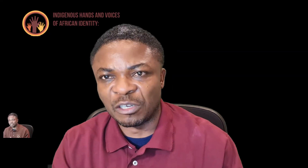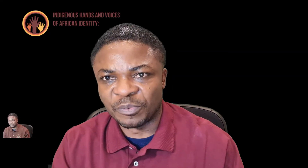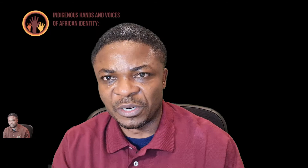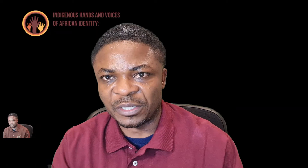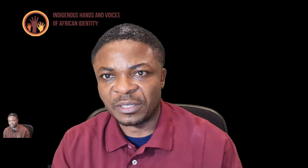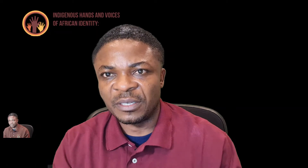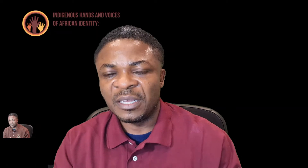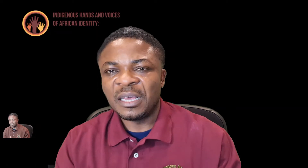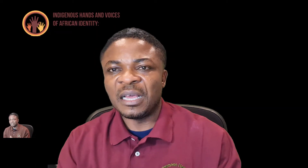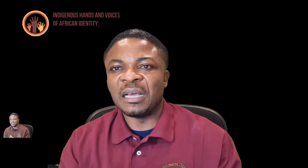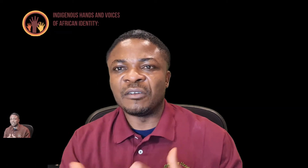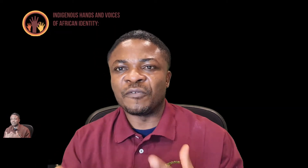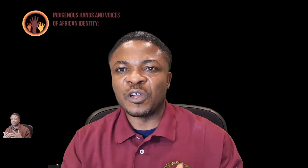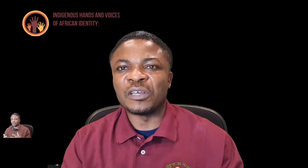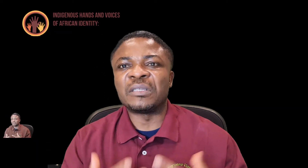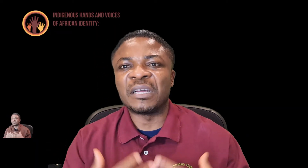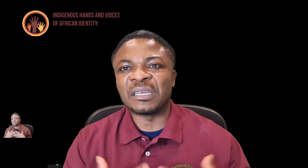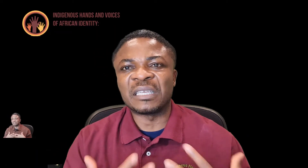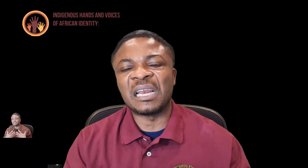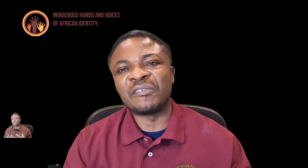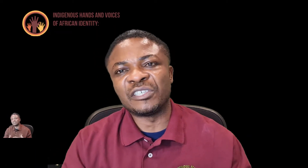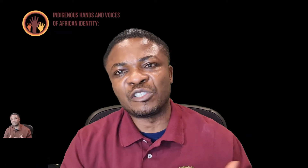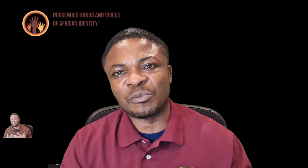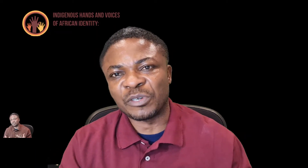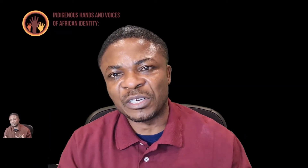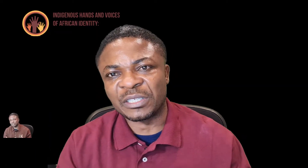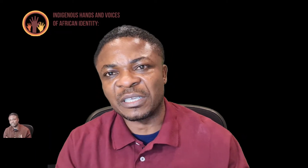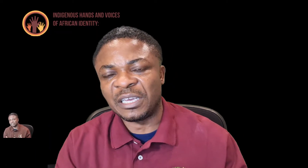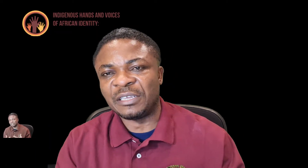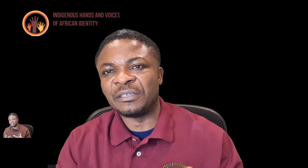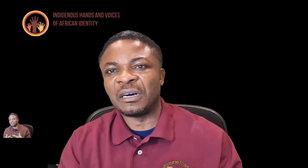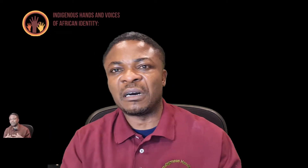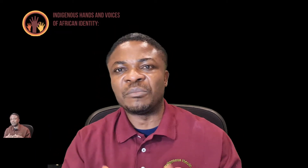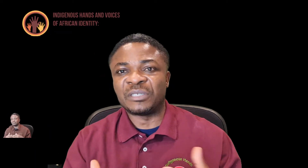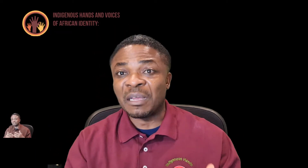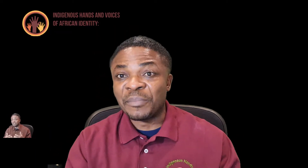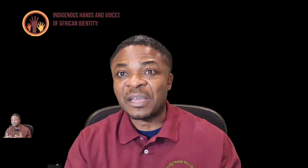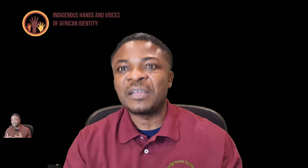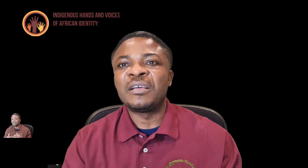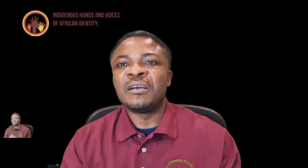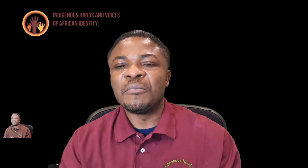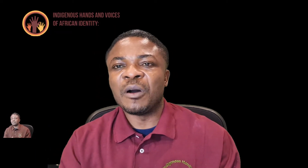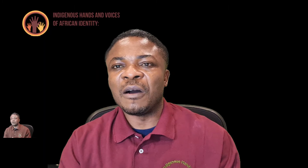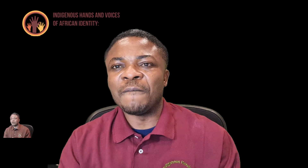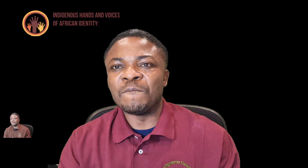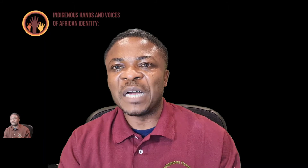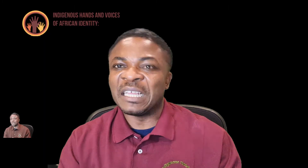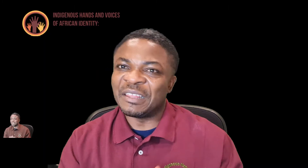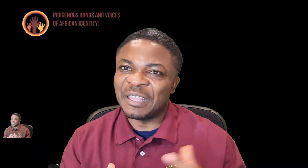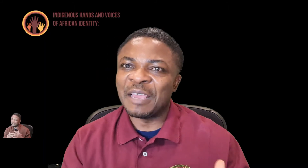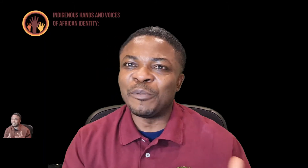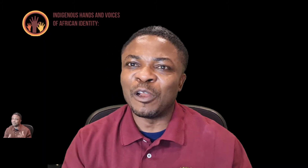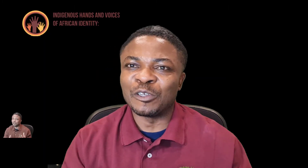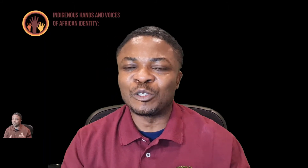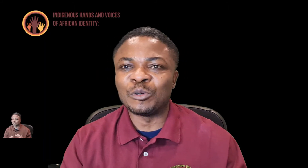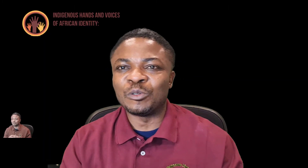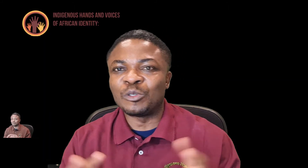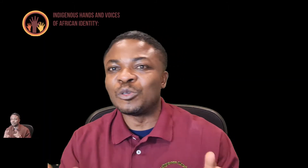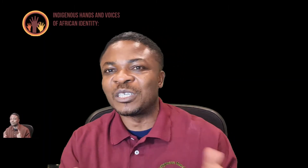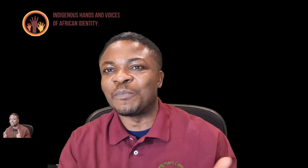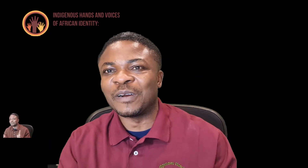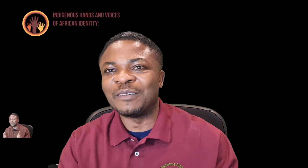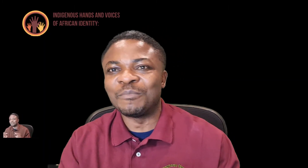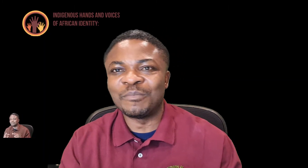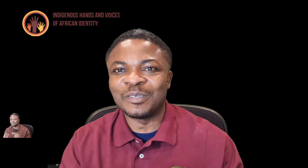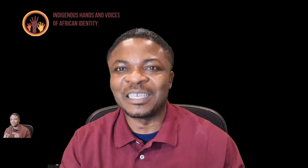language interpreters. And of course, there are sign language interpreters in Zambia, and they belong to